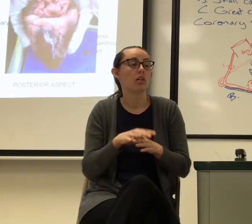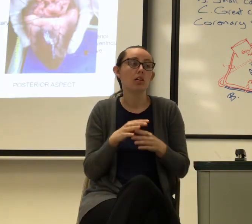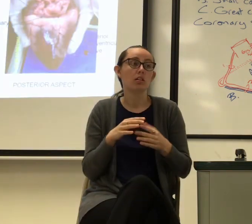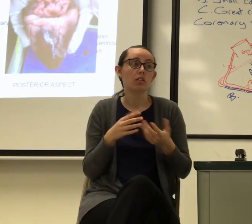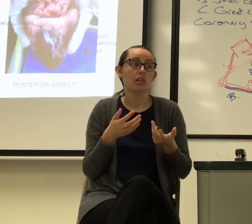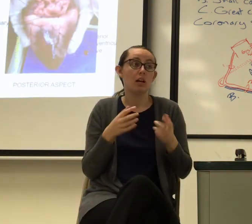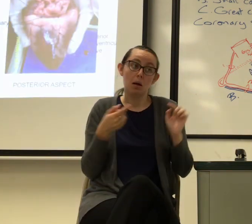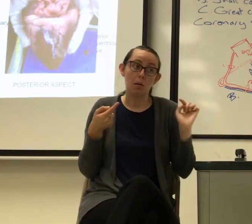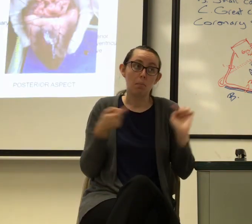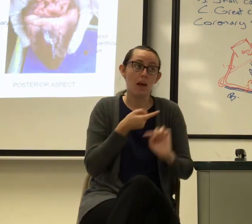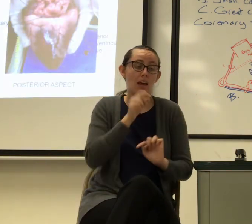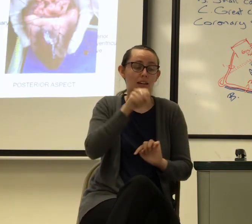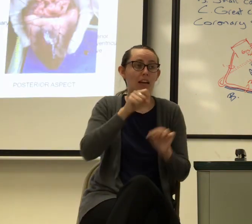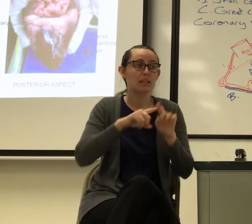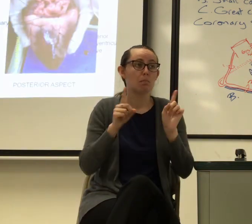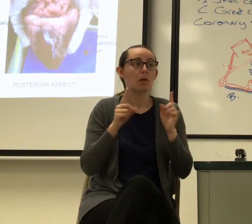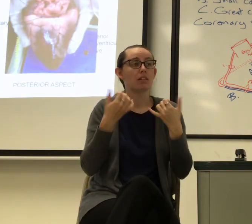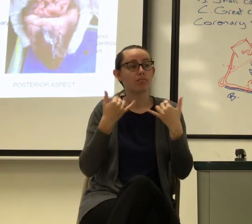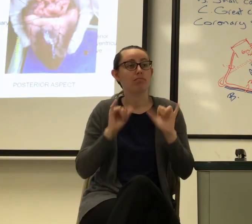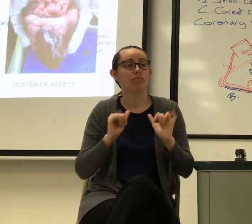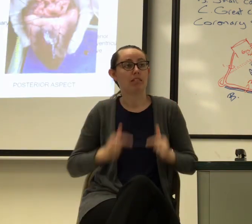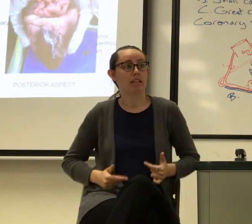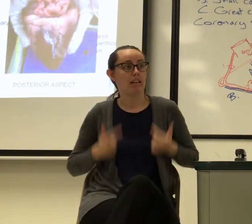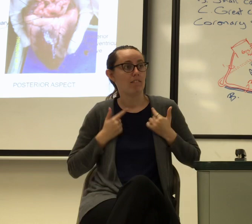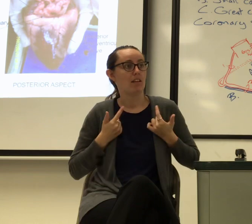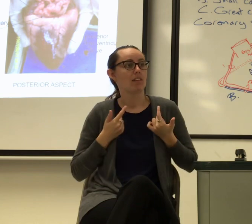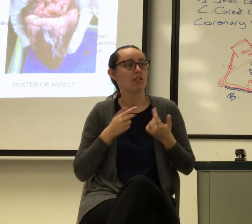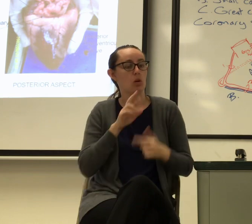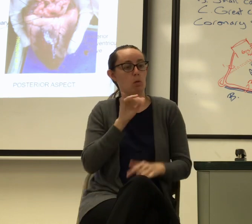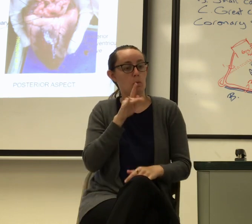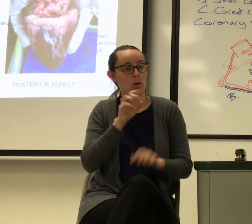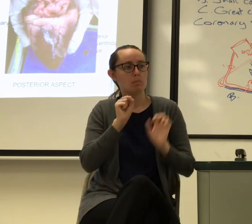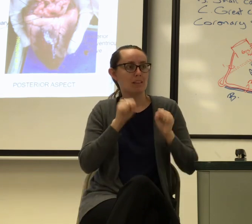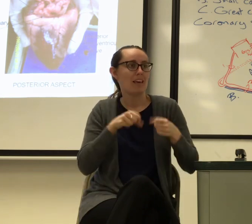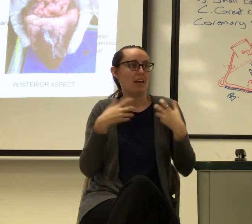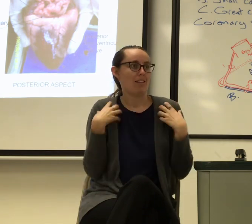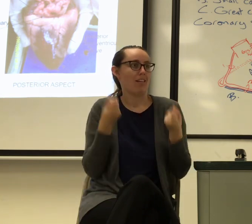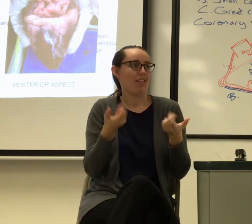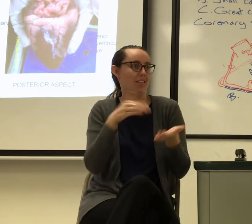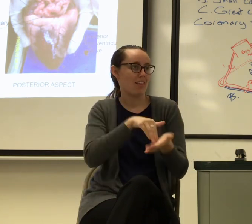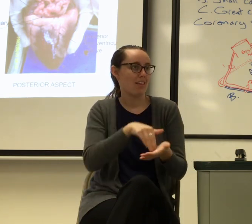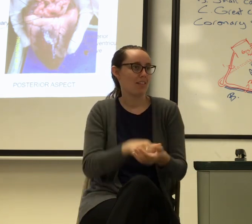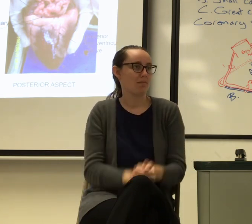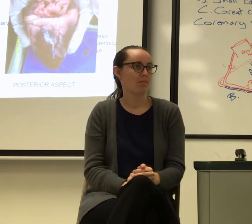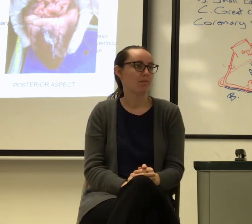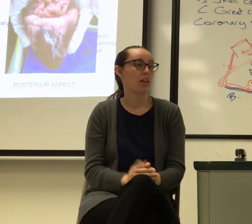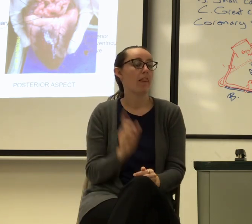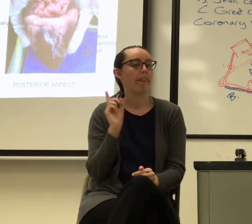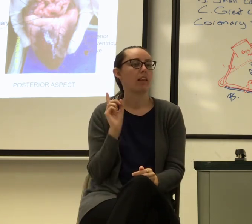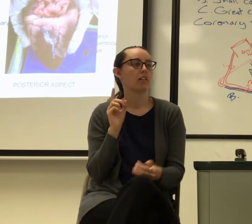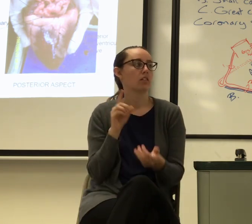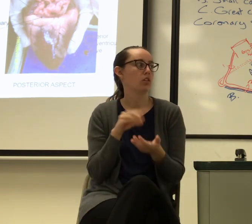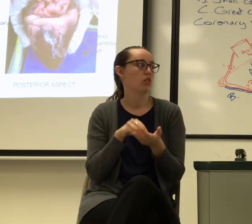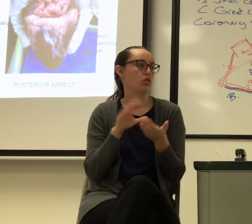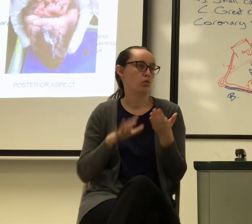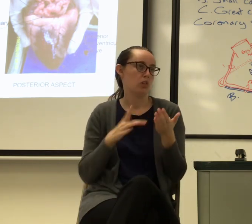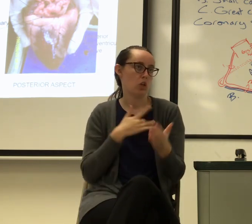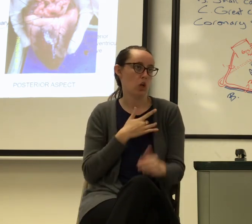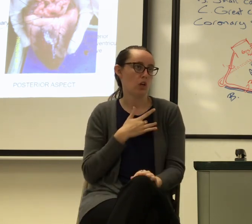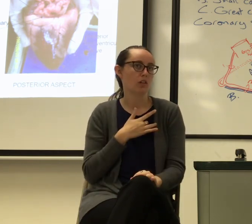because ribs can heal. Now here's a picture of the student heart. Sorry, the picture quality is not good. It's a little blurry,